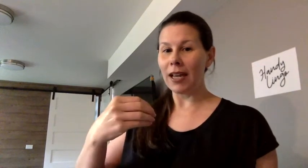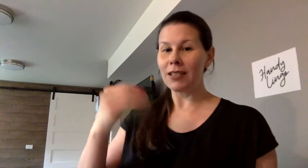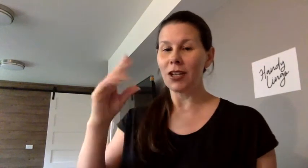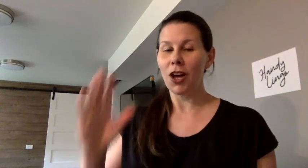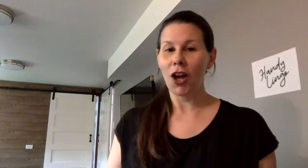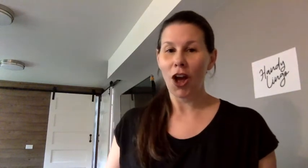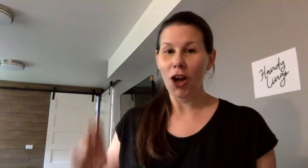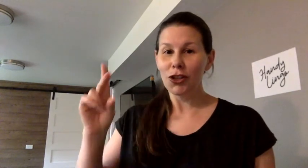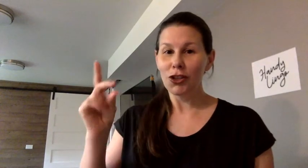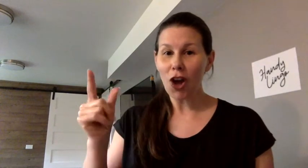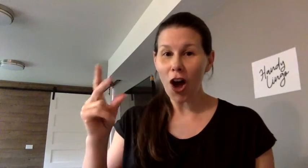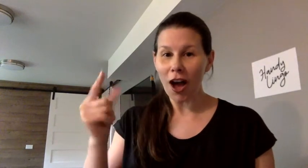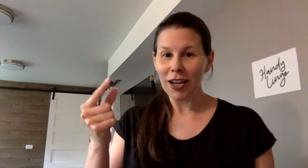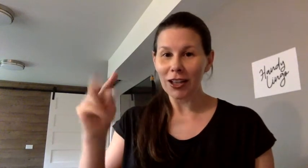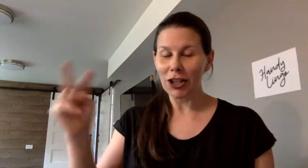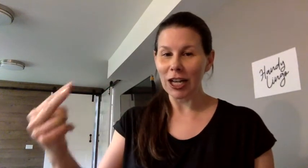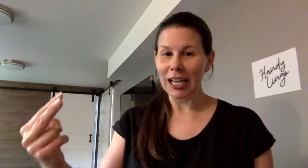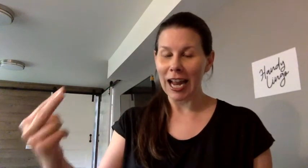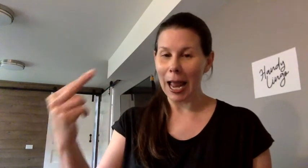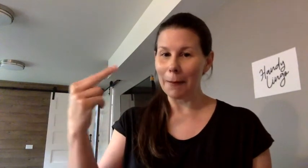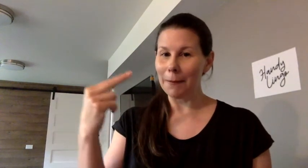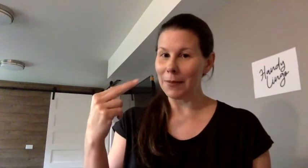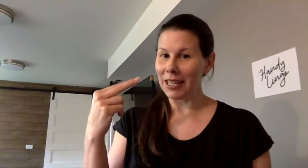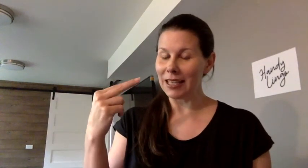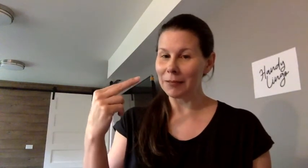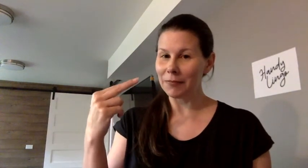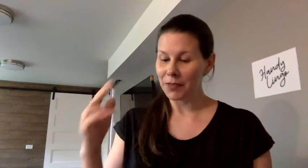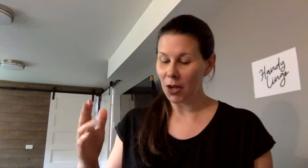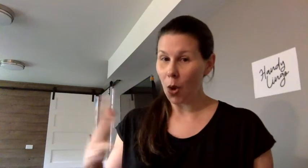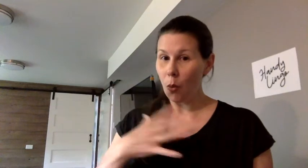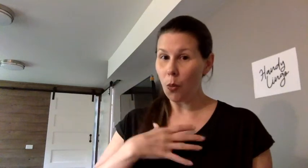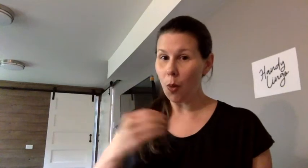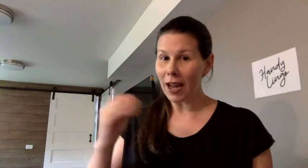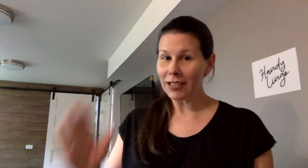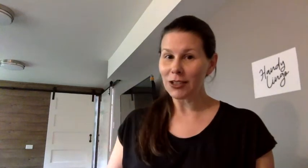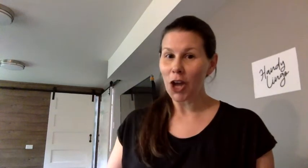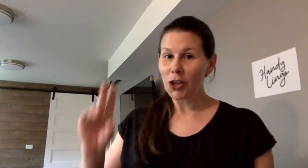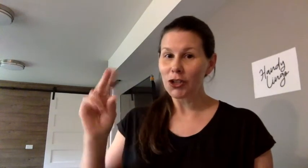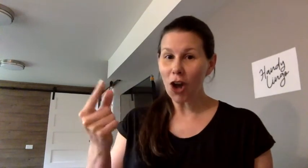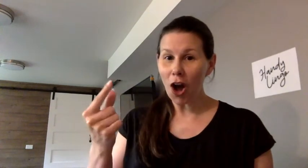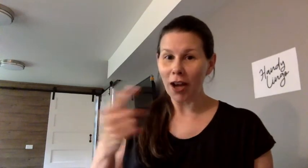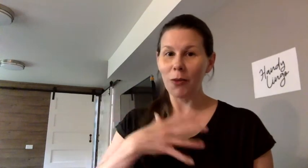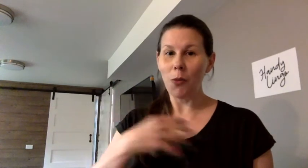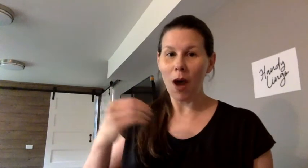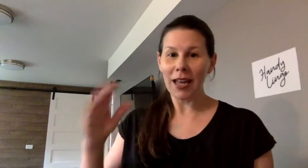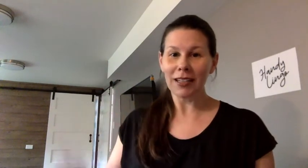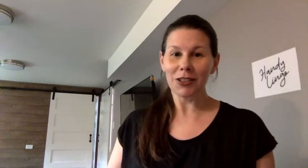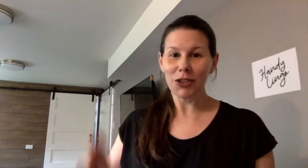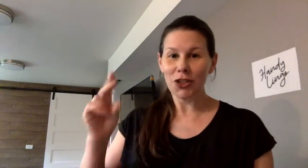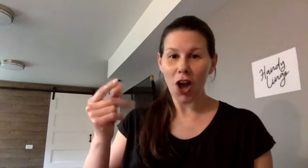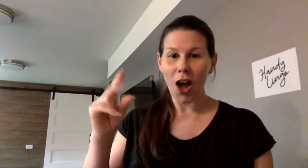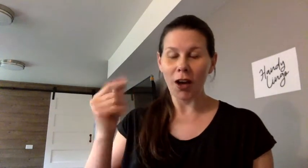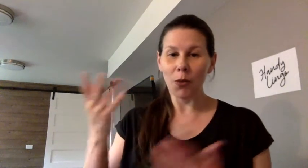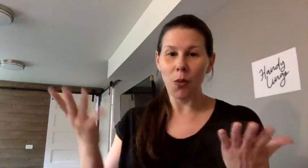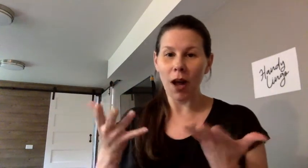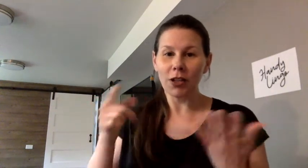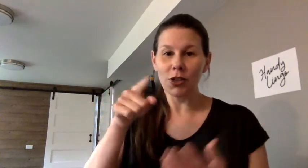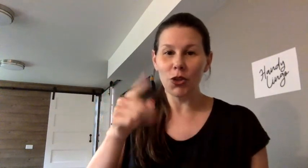white dog looking at me. White dog, what do